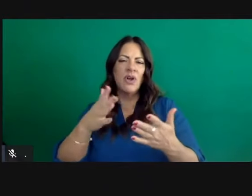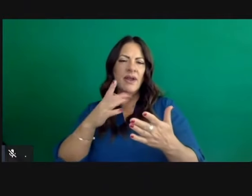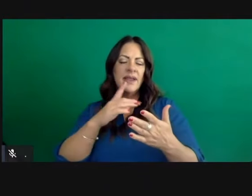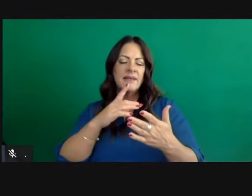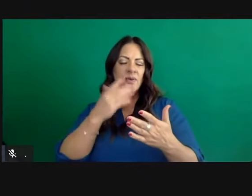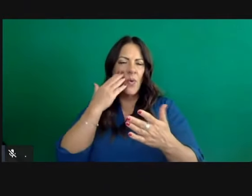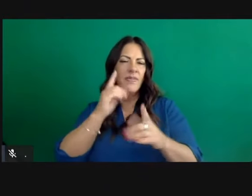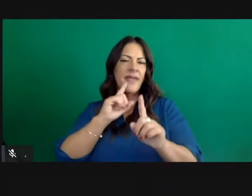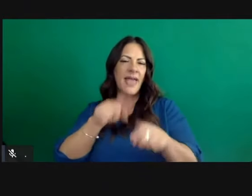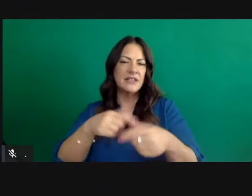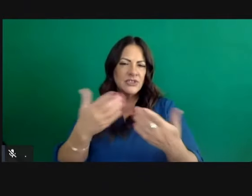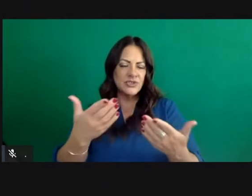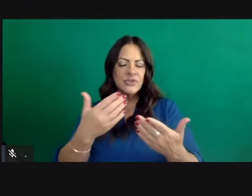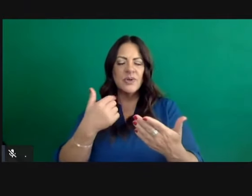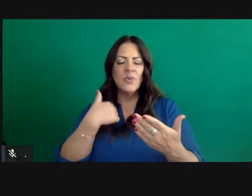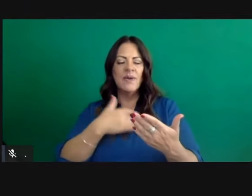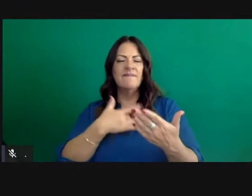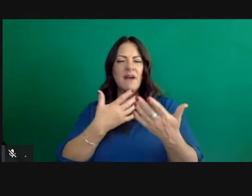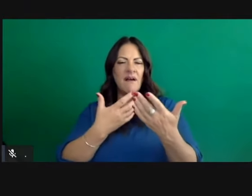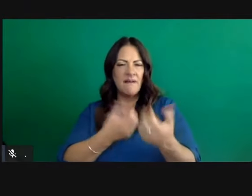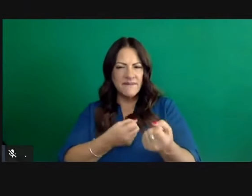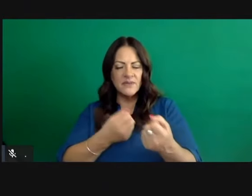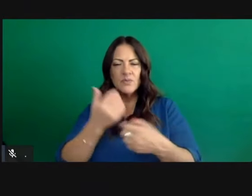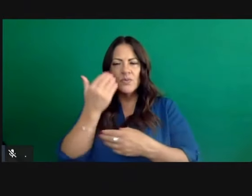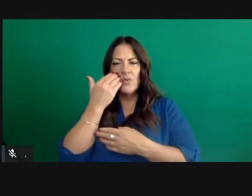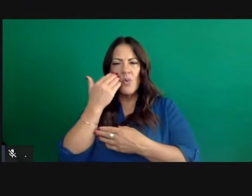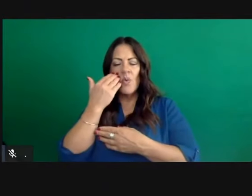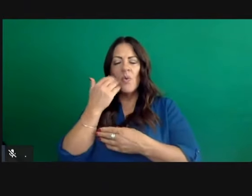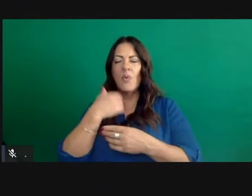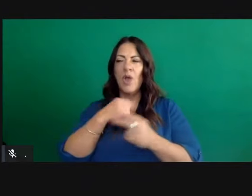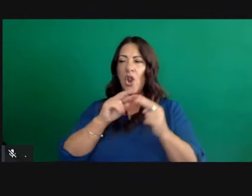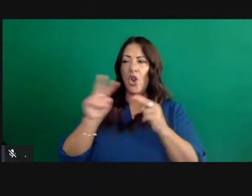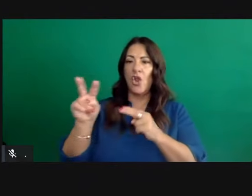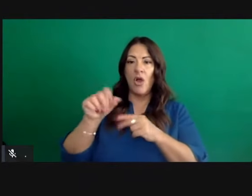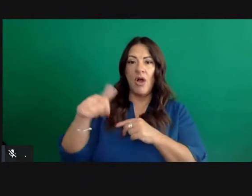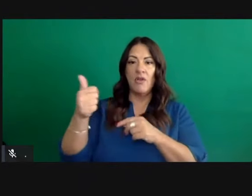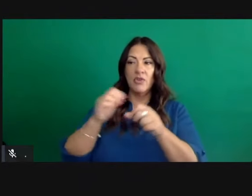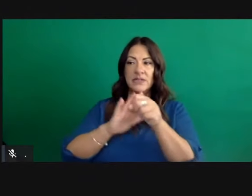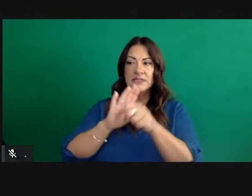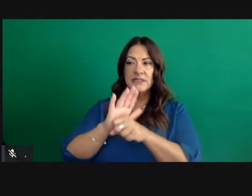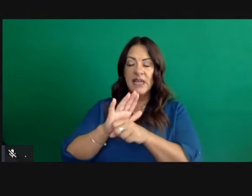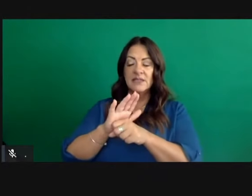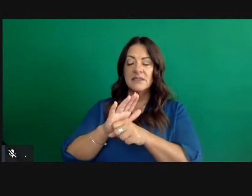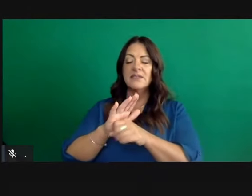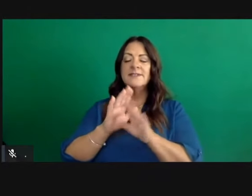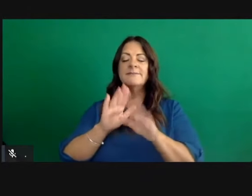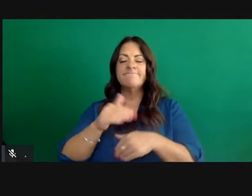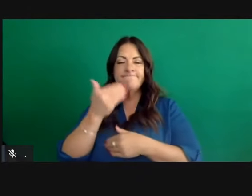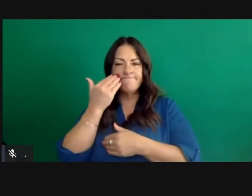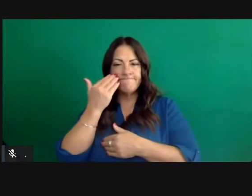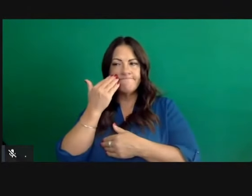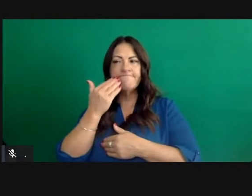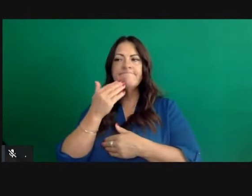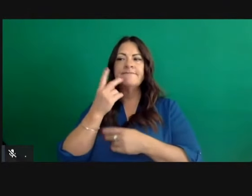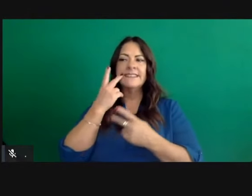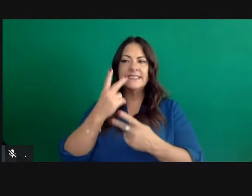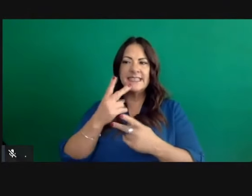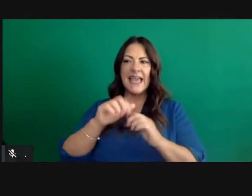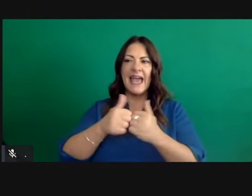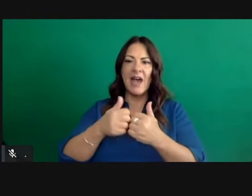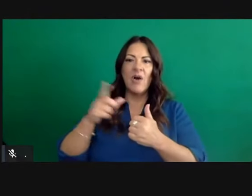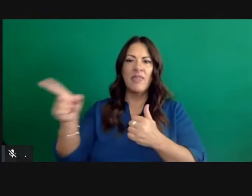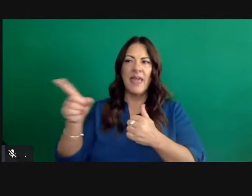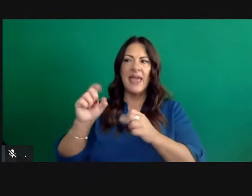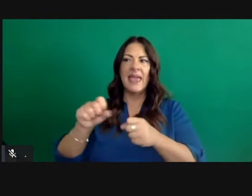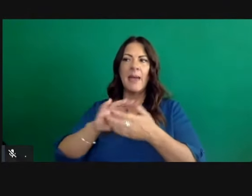We feel confident, especially as we see other states quickly and sort of dramatically get overwhelmed in